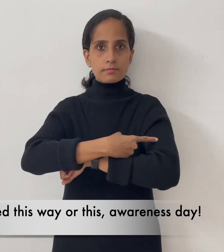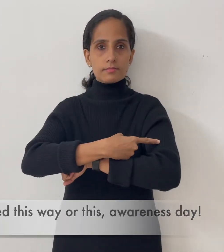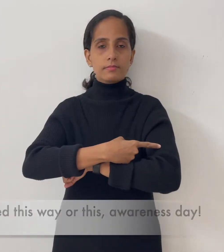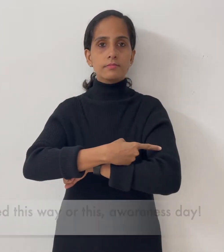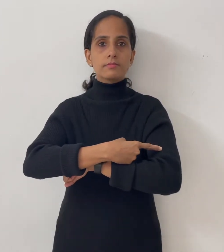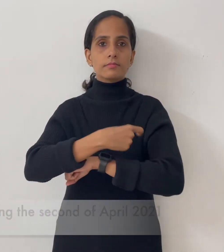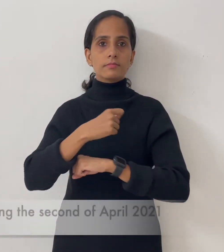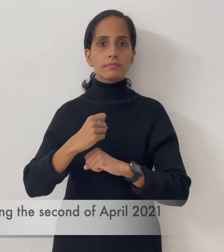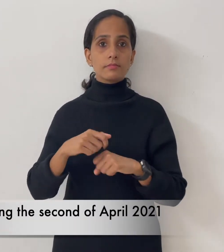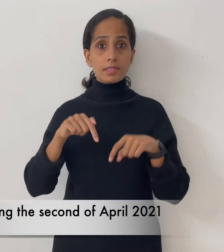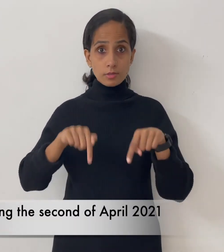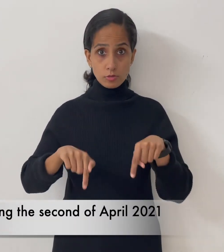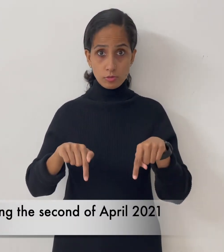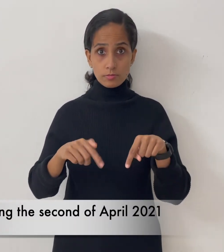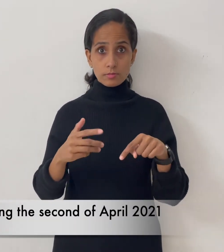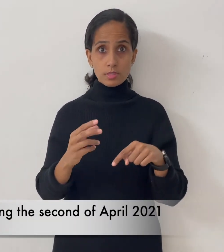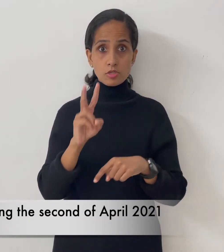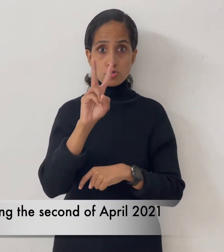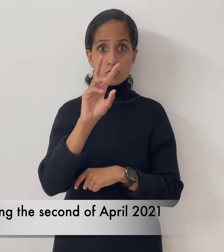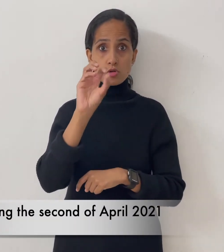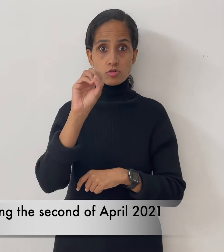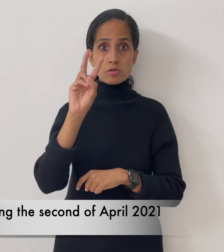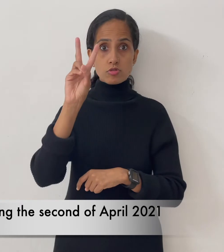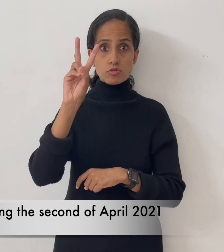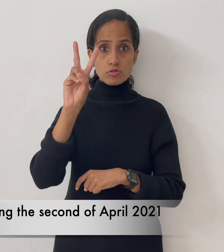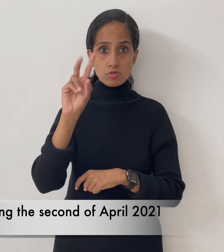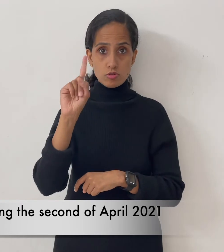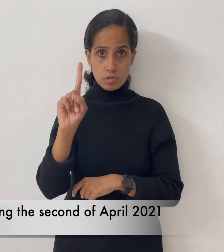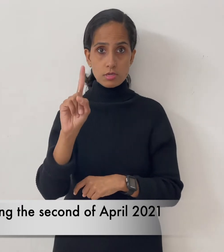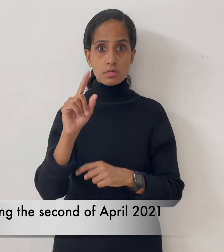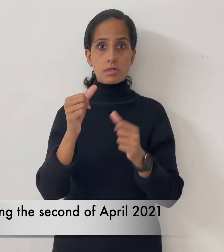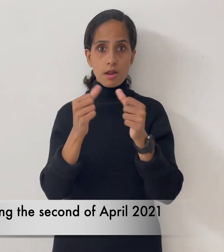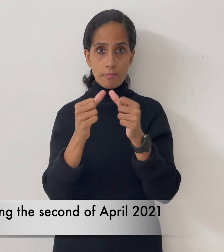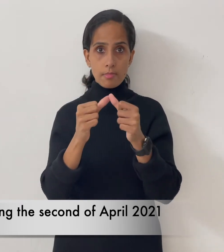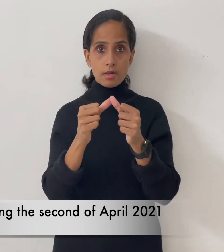Today, being the 2nd of April